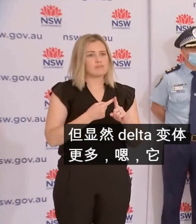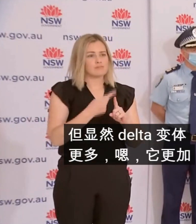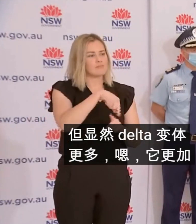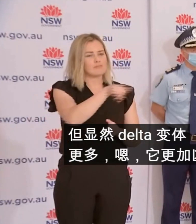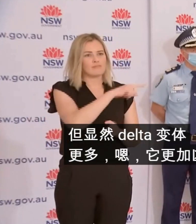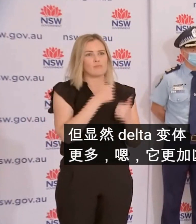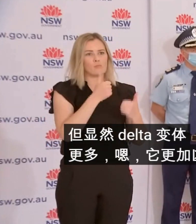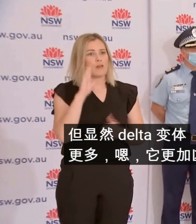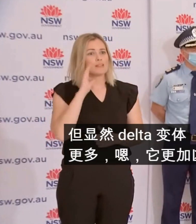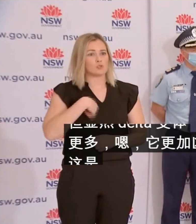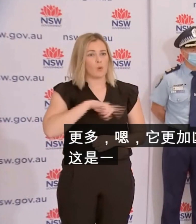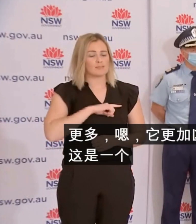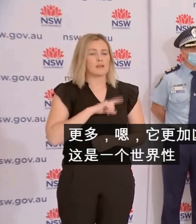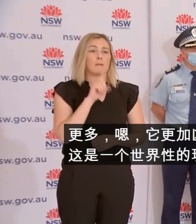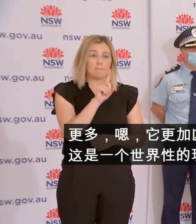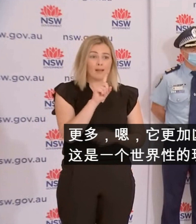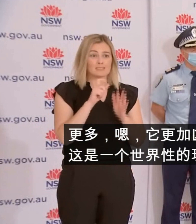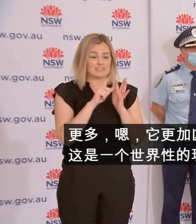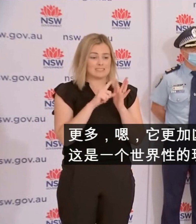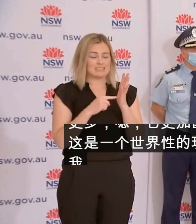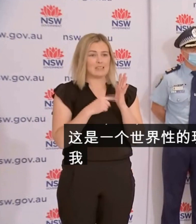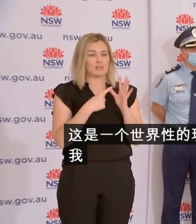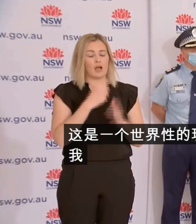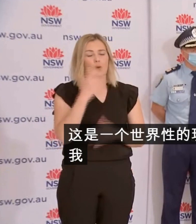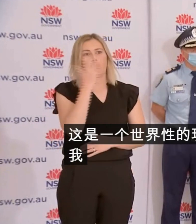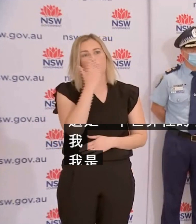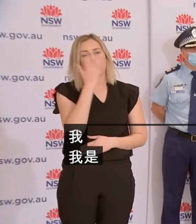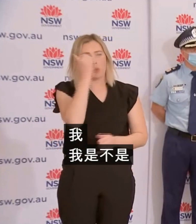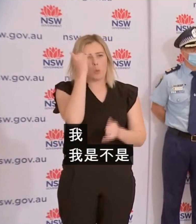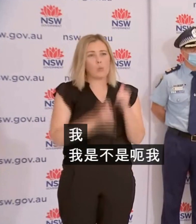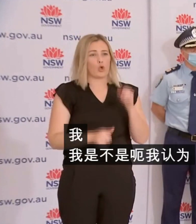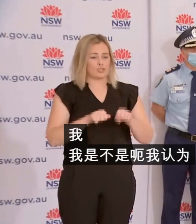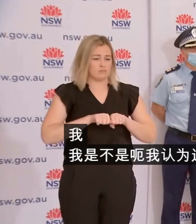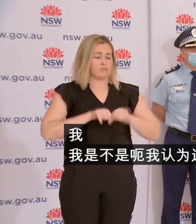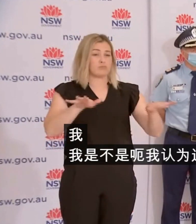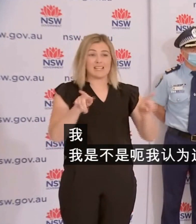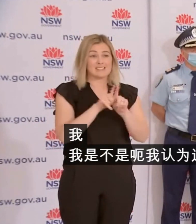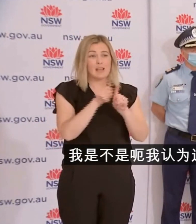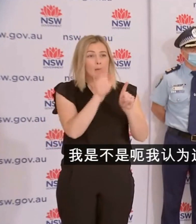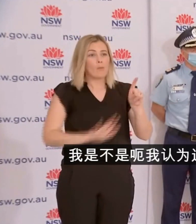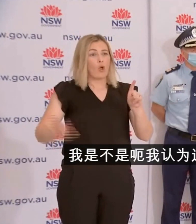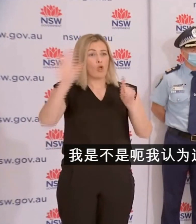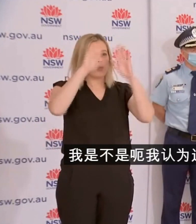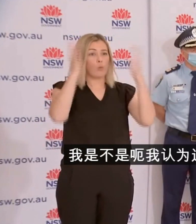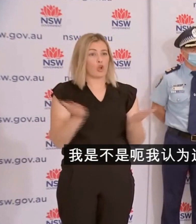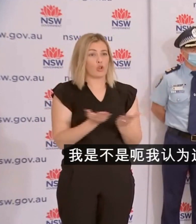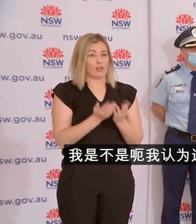lot more ferocious, and that's a worldwide phenomenon. I mean, I think that's just the nature of